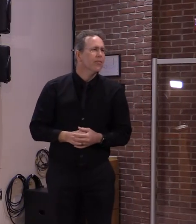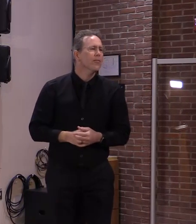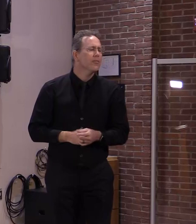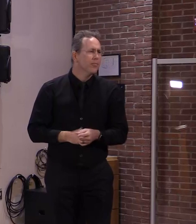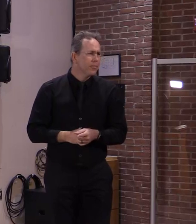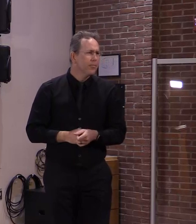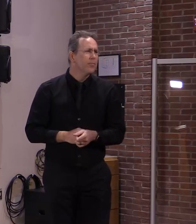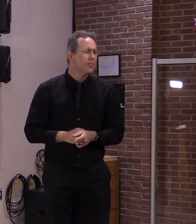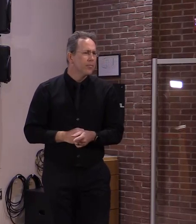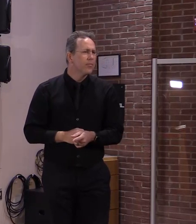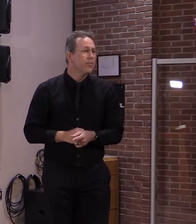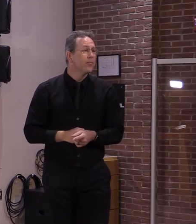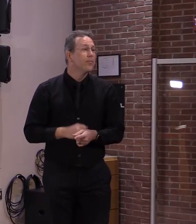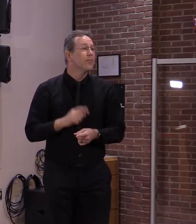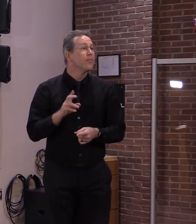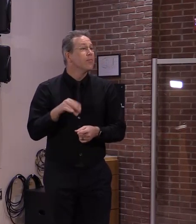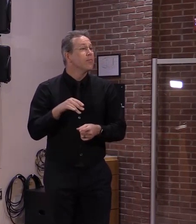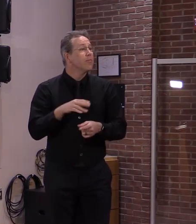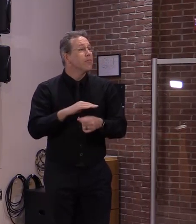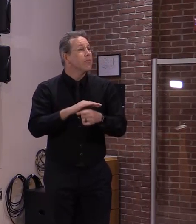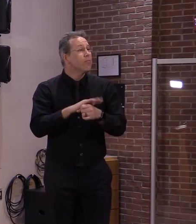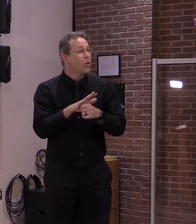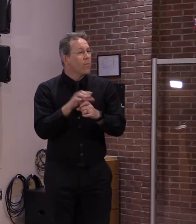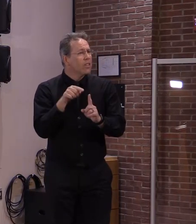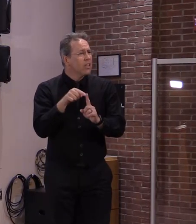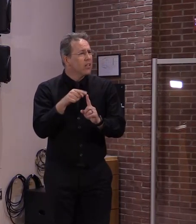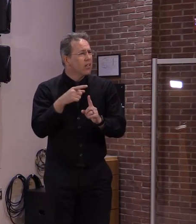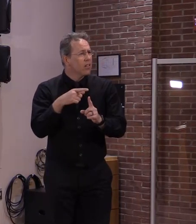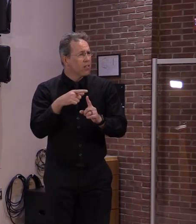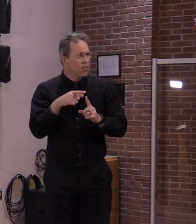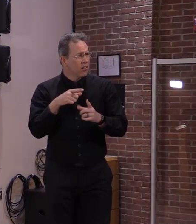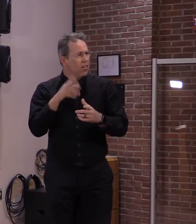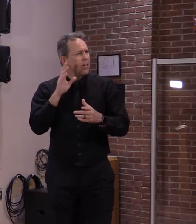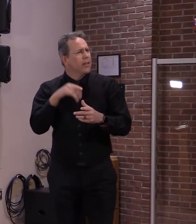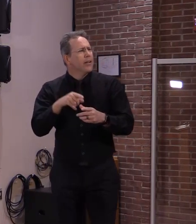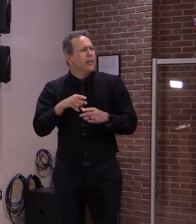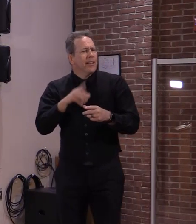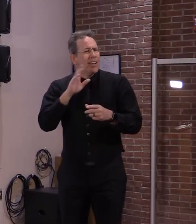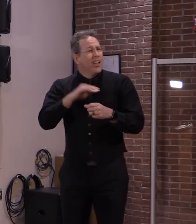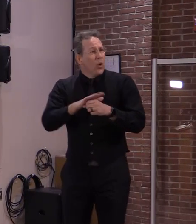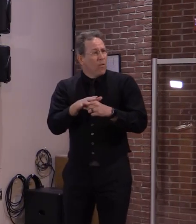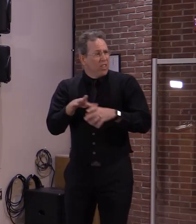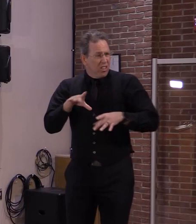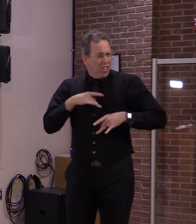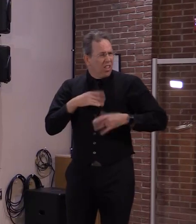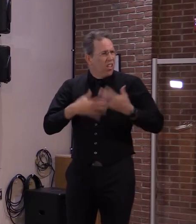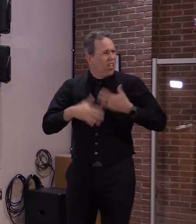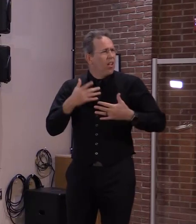they get vaccinated? I'm thinking of the young people who might have had COVID recently and just became eligible for a shot.